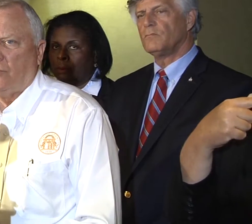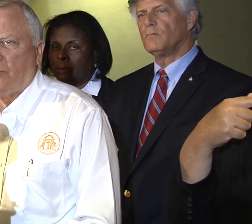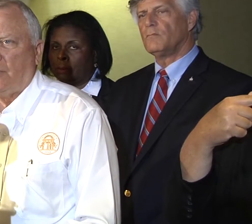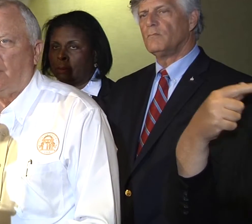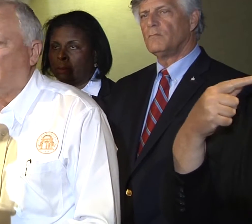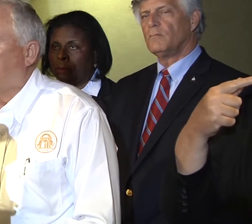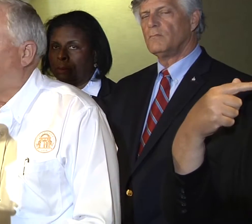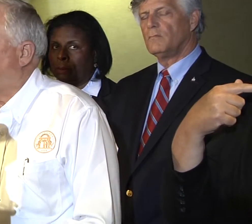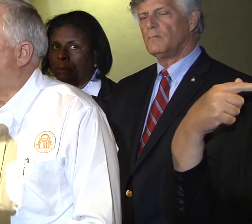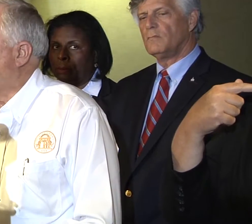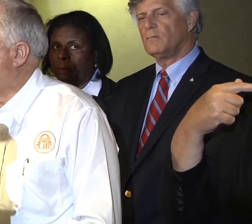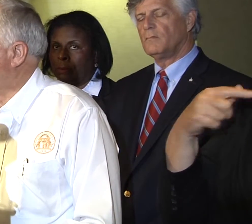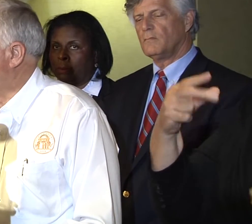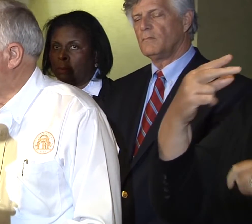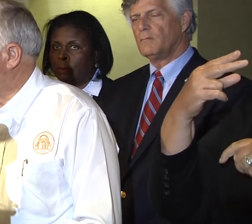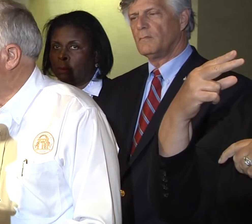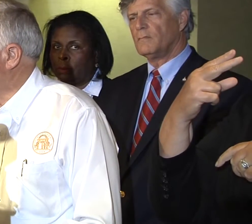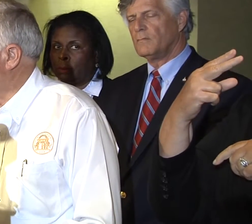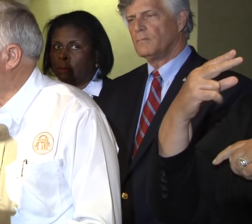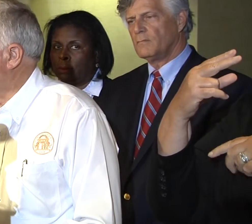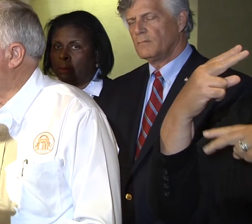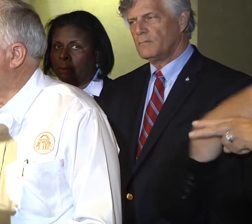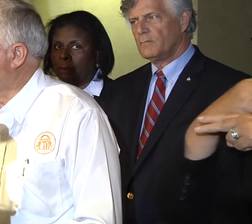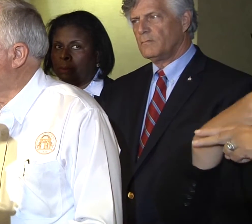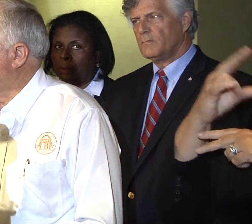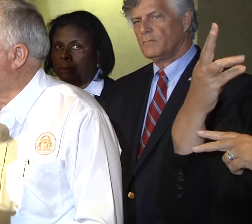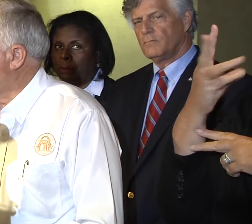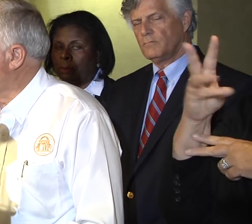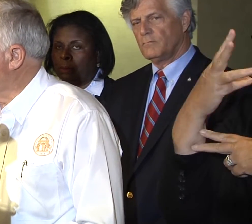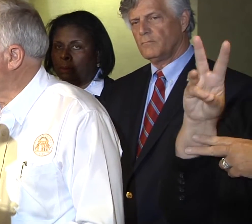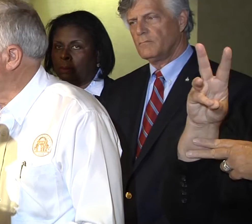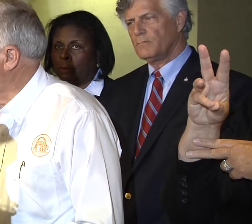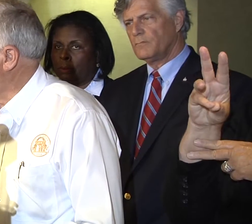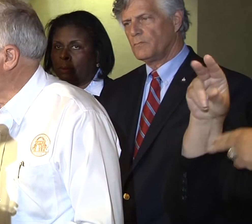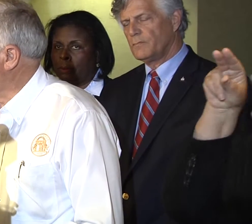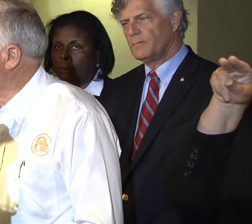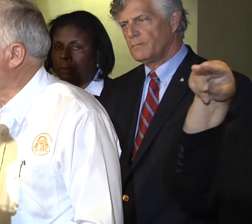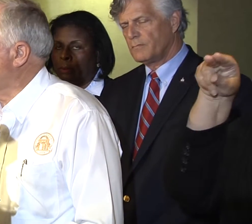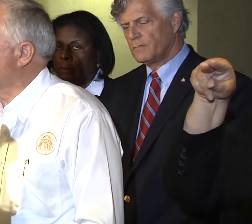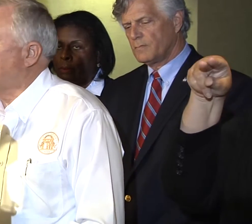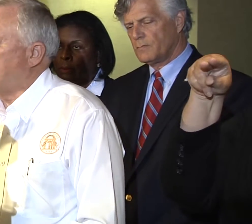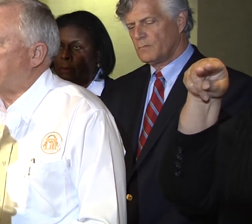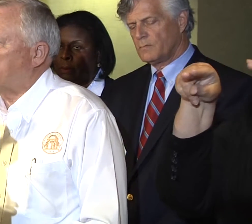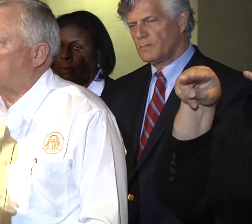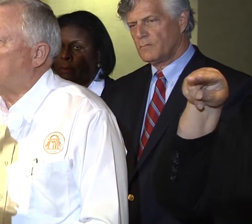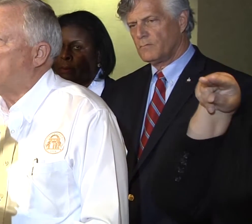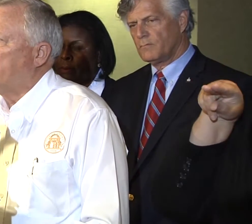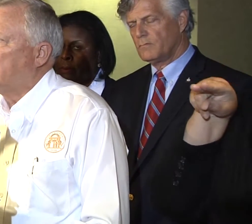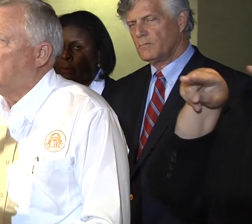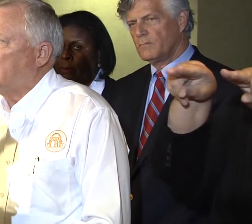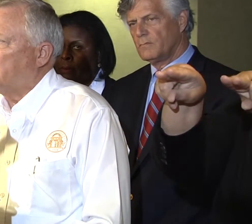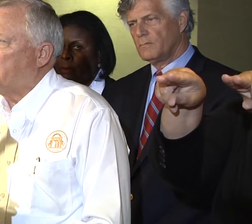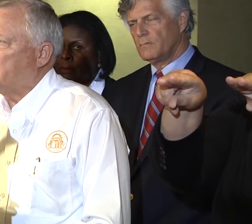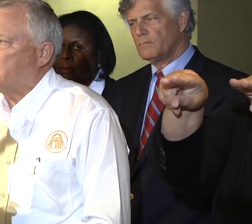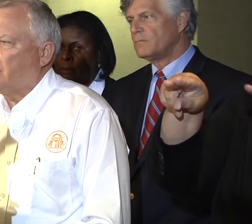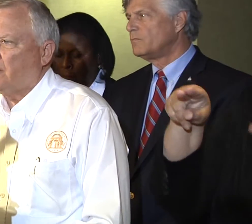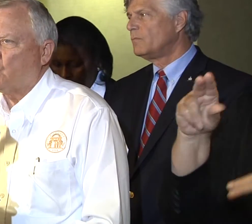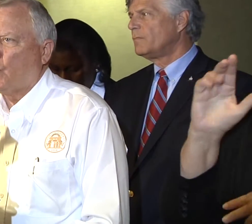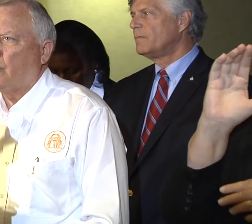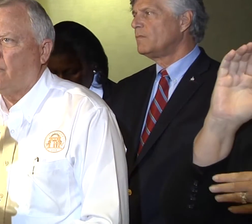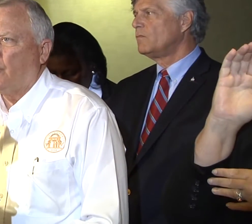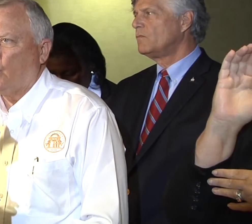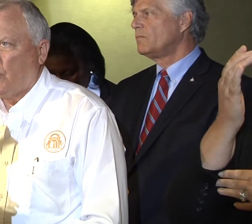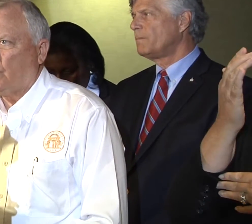lanes on the I-16 corridor, and having observed that myself just a few minutes ago, it appears that